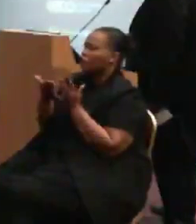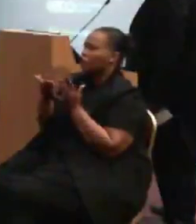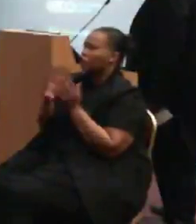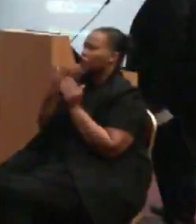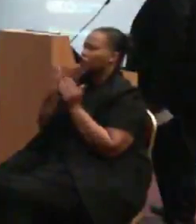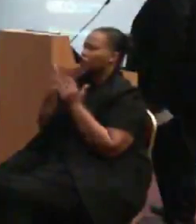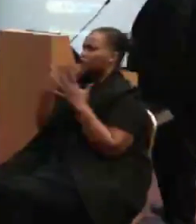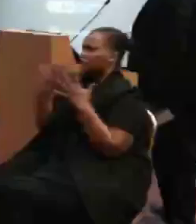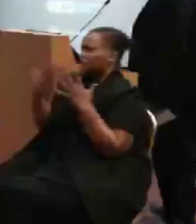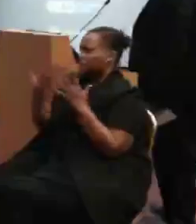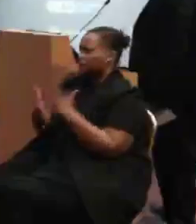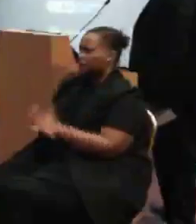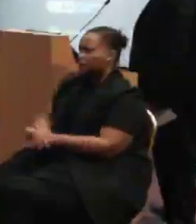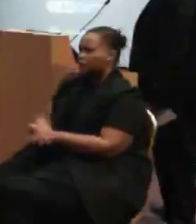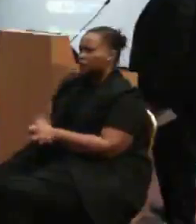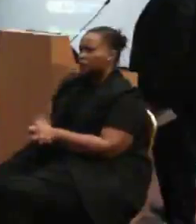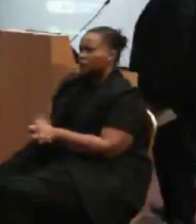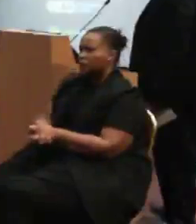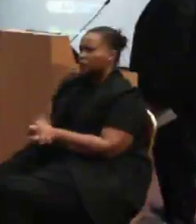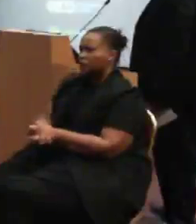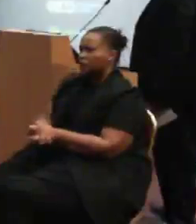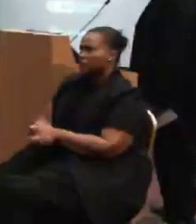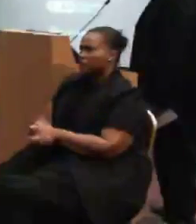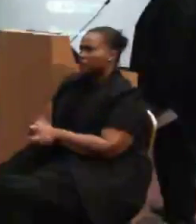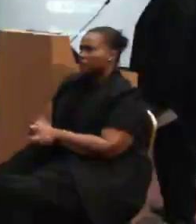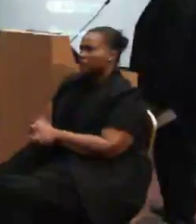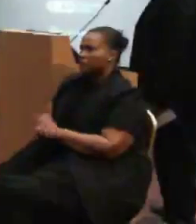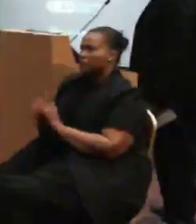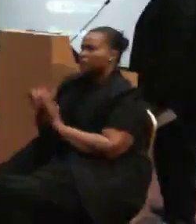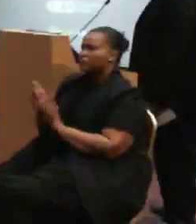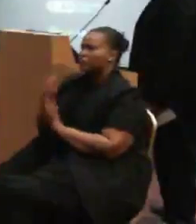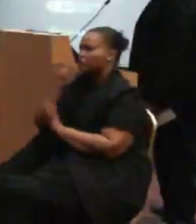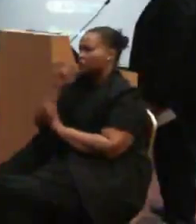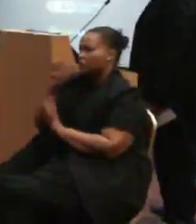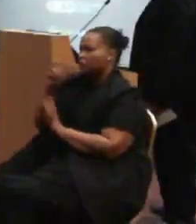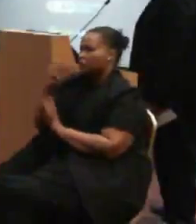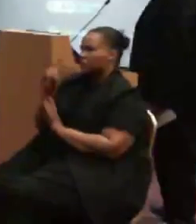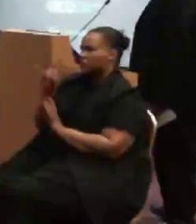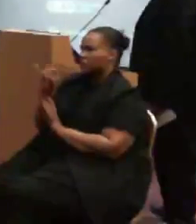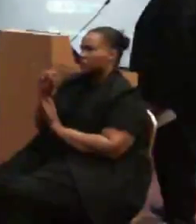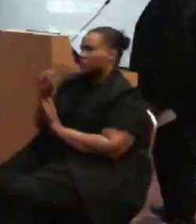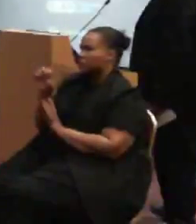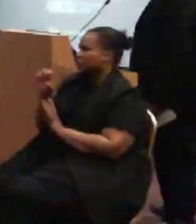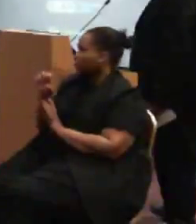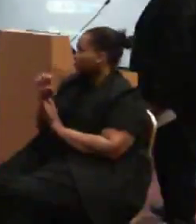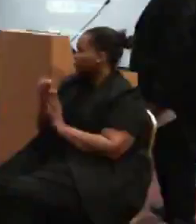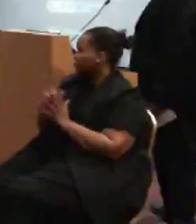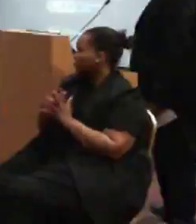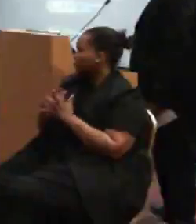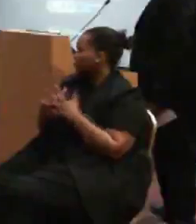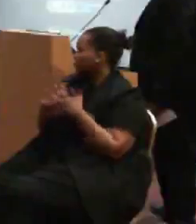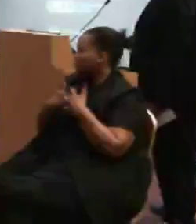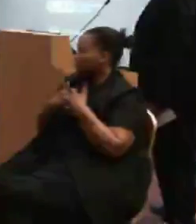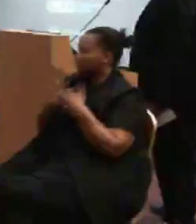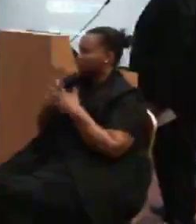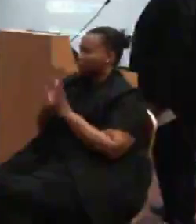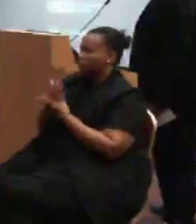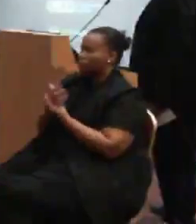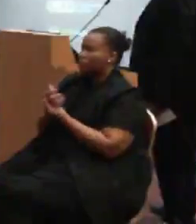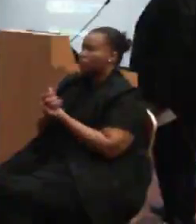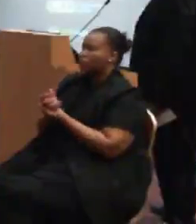much. Thank you, Mr. Spanda. Mr. Lewis? Yeah, I think my question is probably